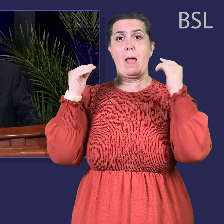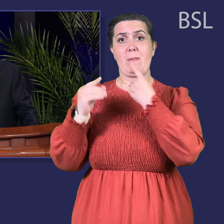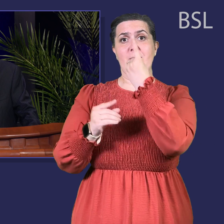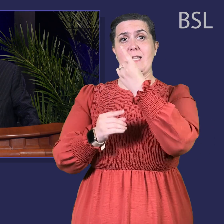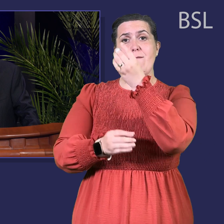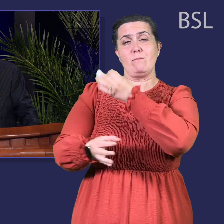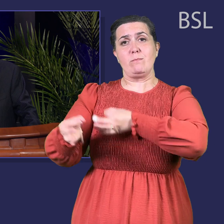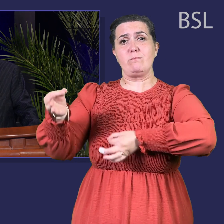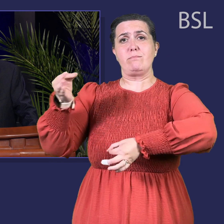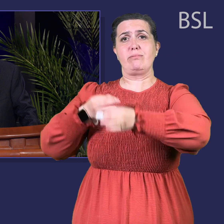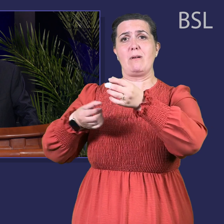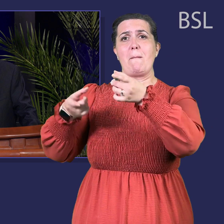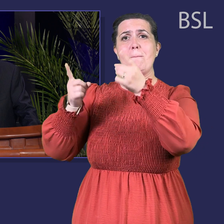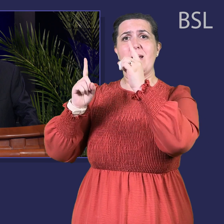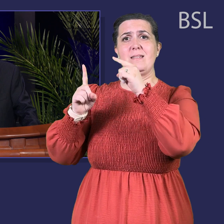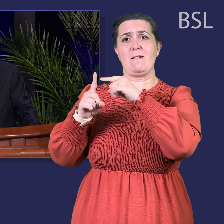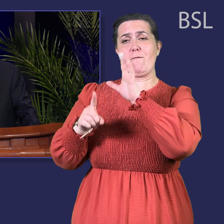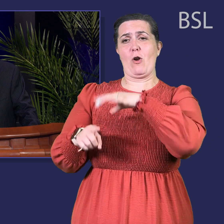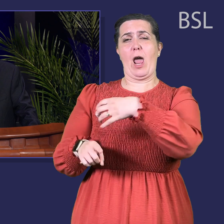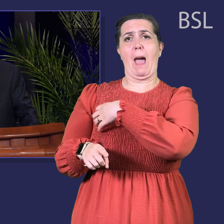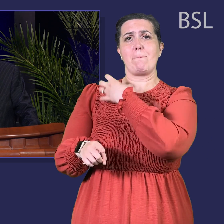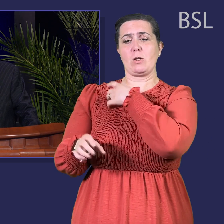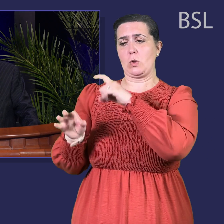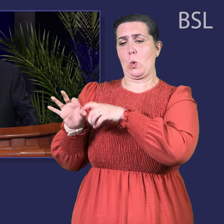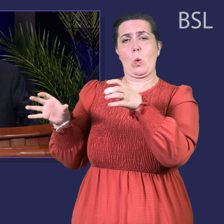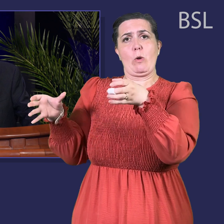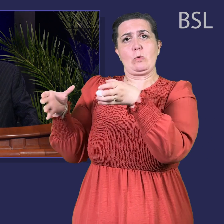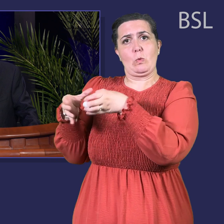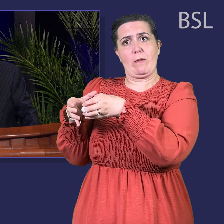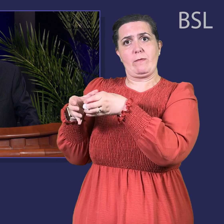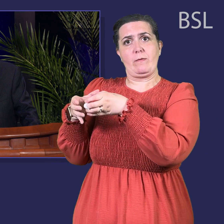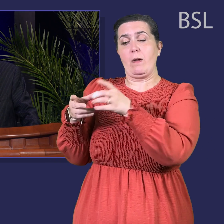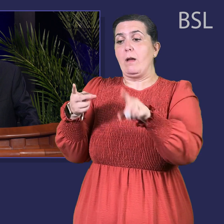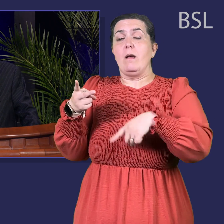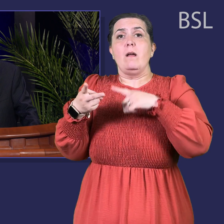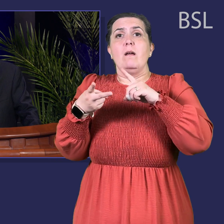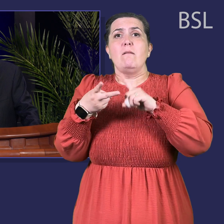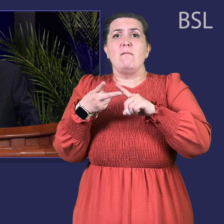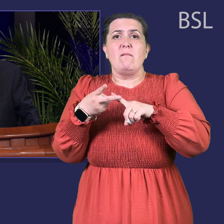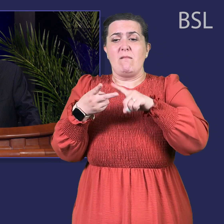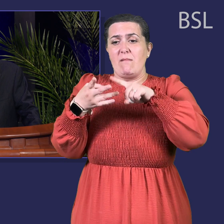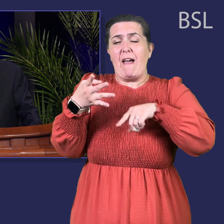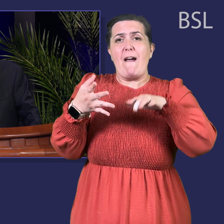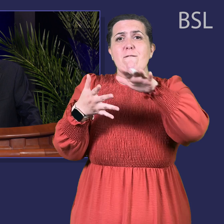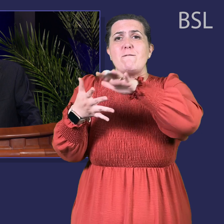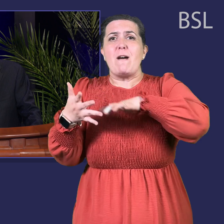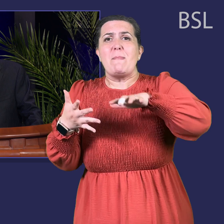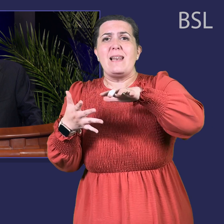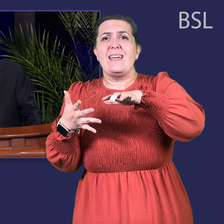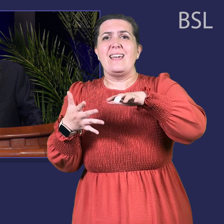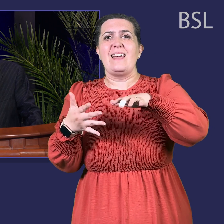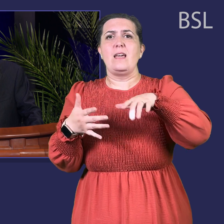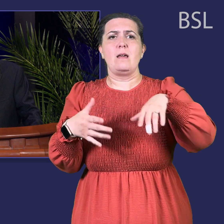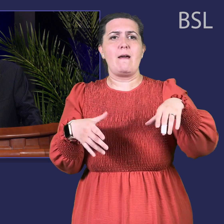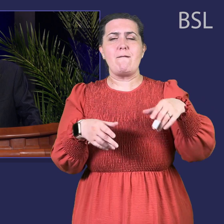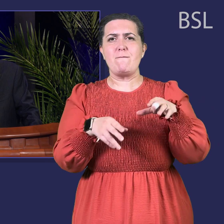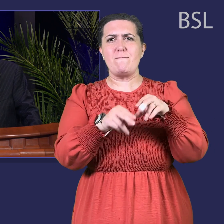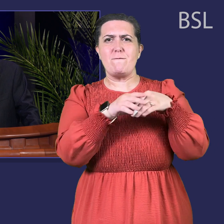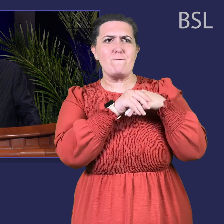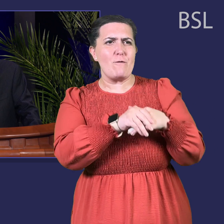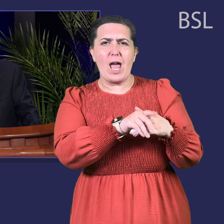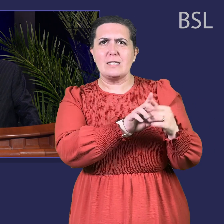R. Holland, Acting President of the Quorum of the 12 Apostles. He will be followed by family